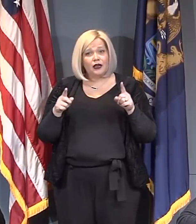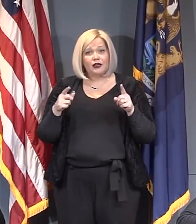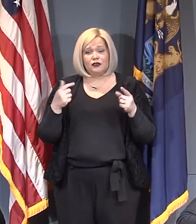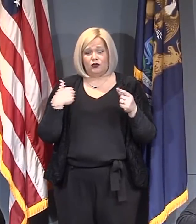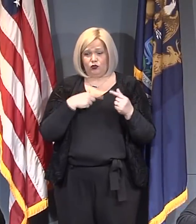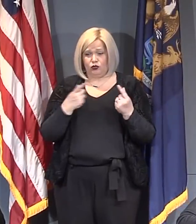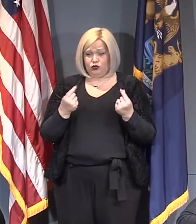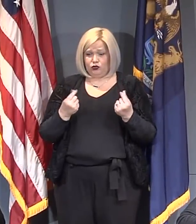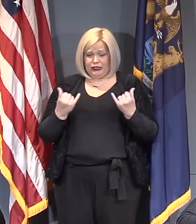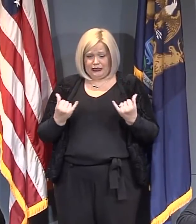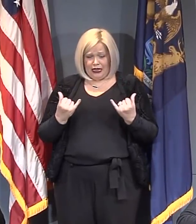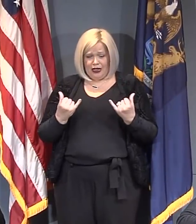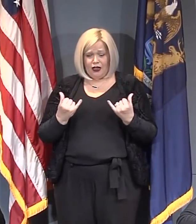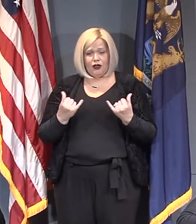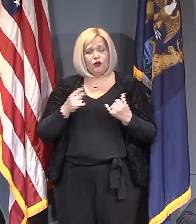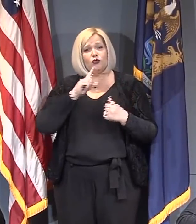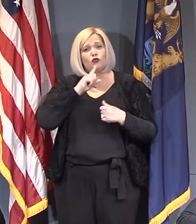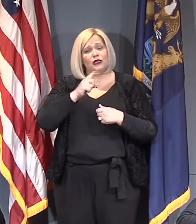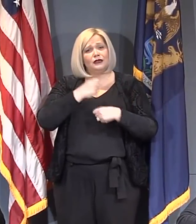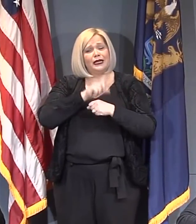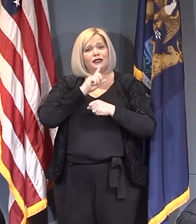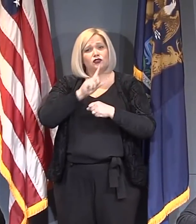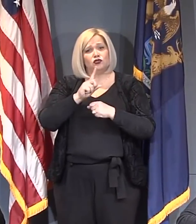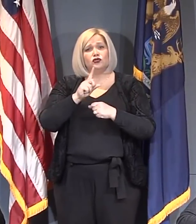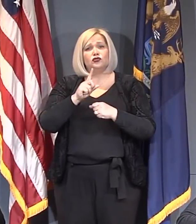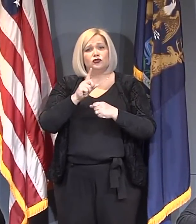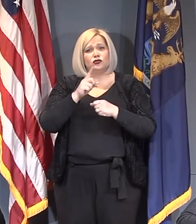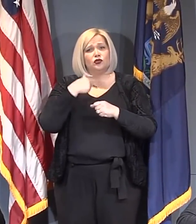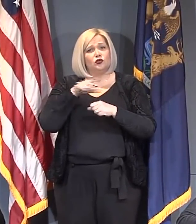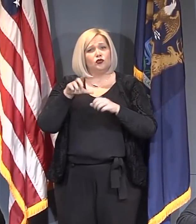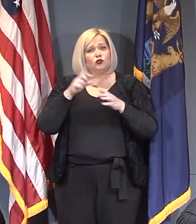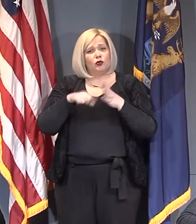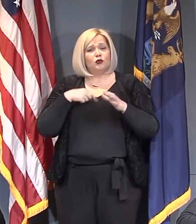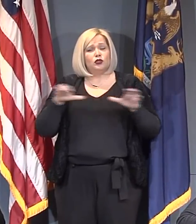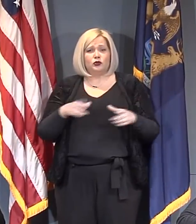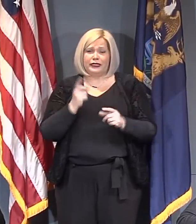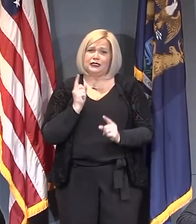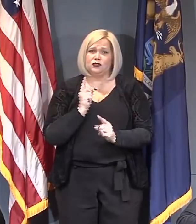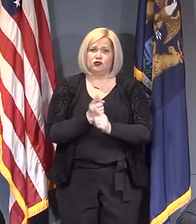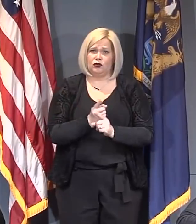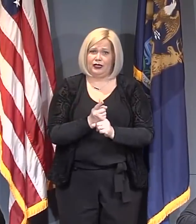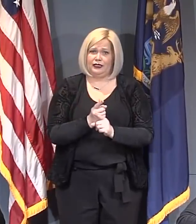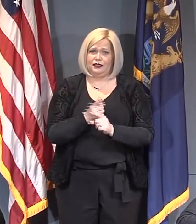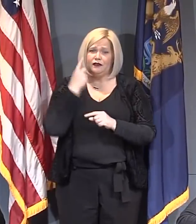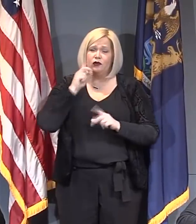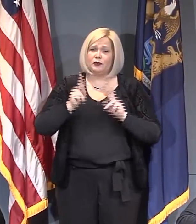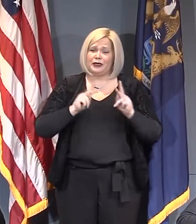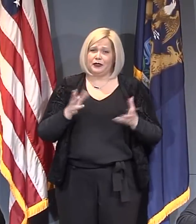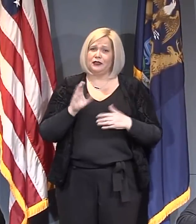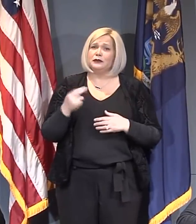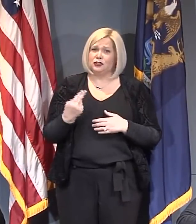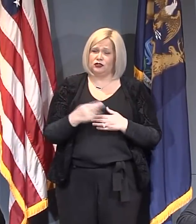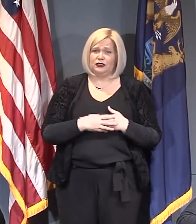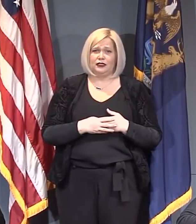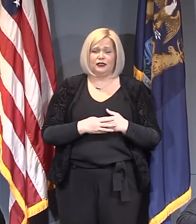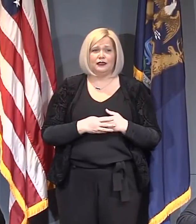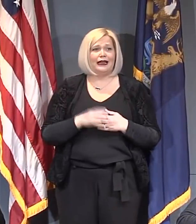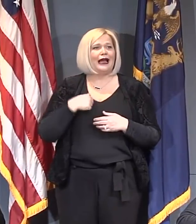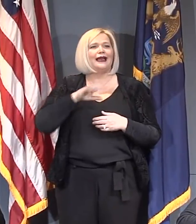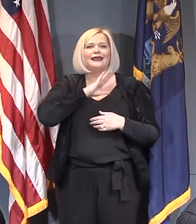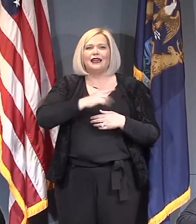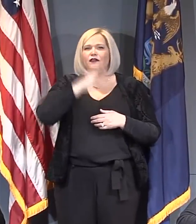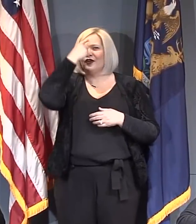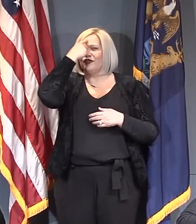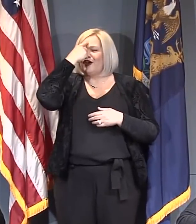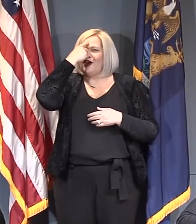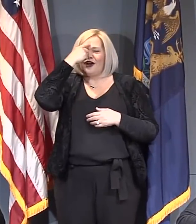what's in the best interest of the public health of the people of Michigan. I've never contemplated that we would have local law